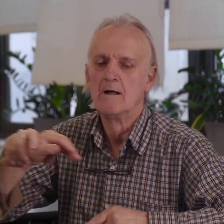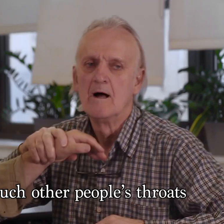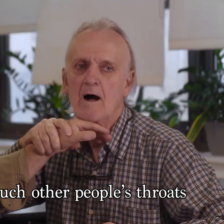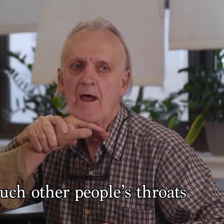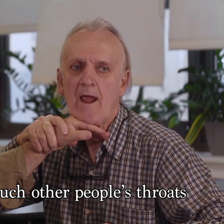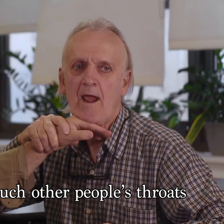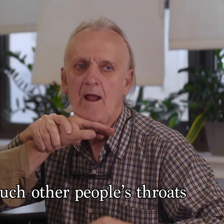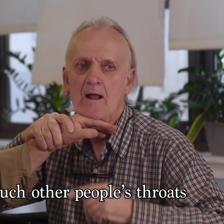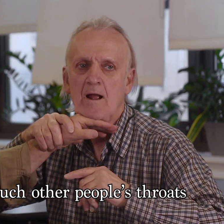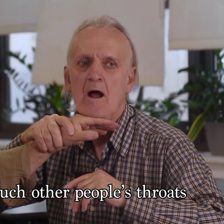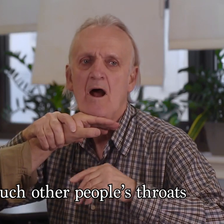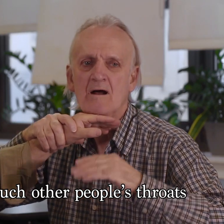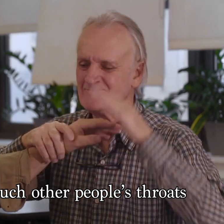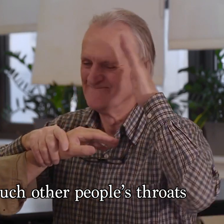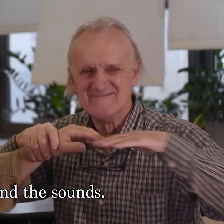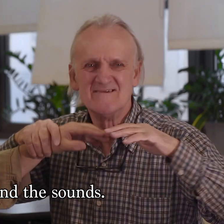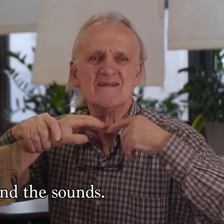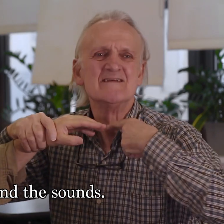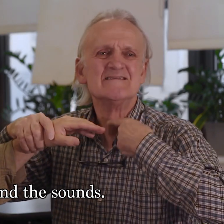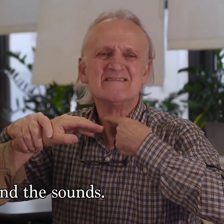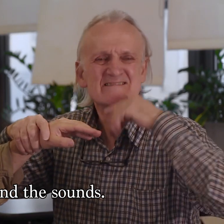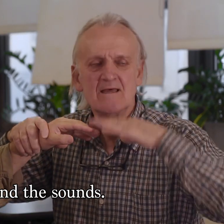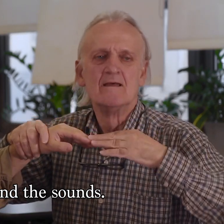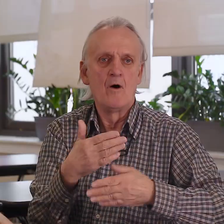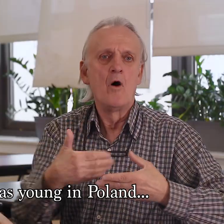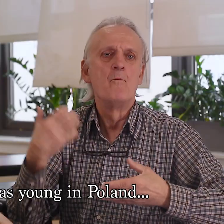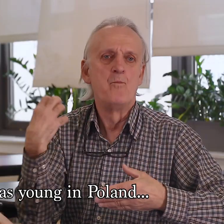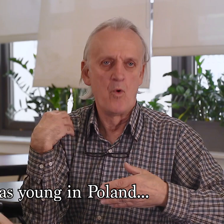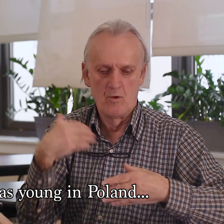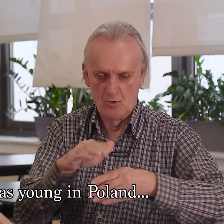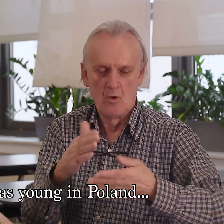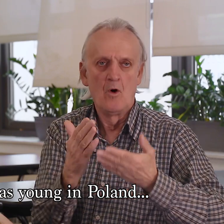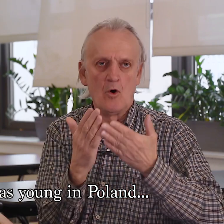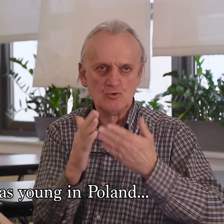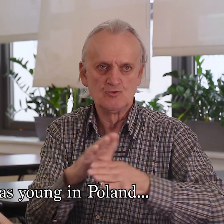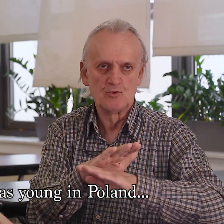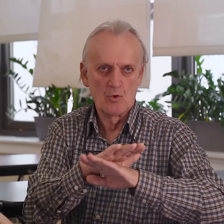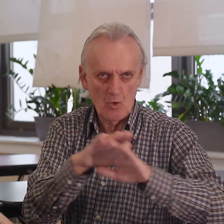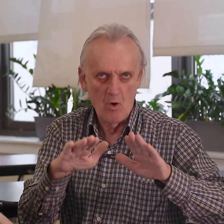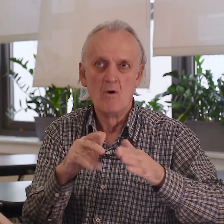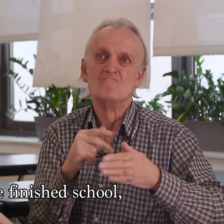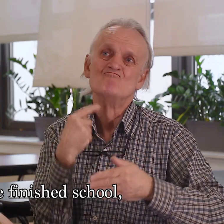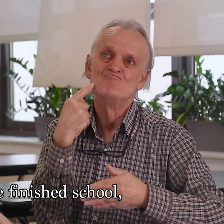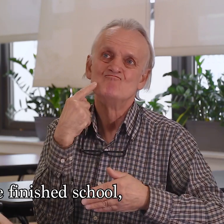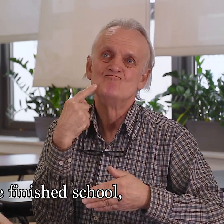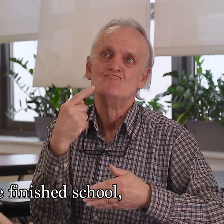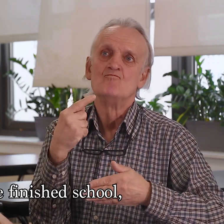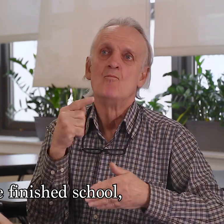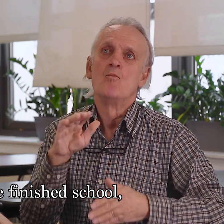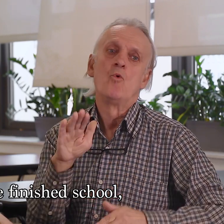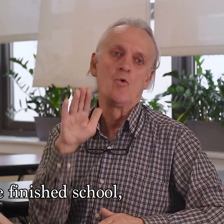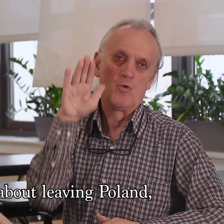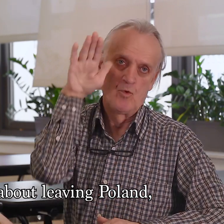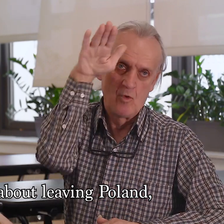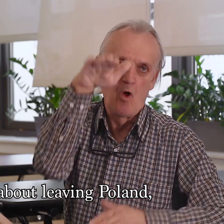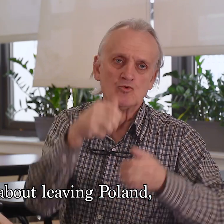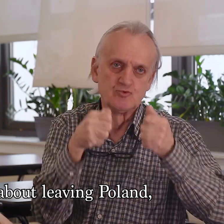we'd have to touch other people's throats to find the sounds. When I was young in Poland, and we finished school, I thought about